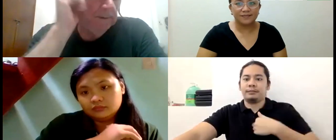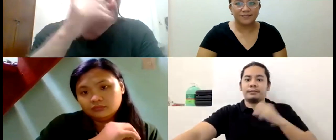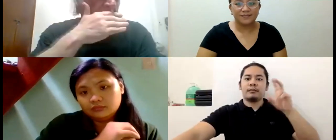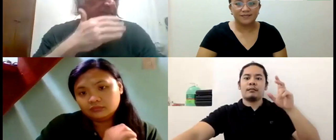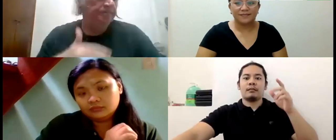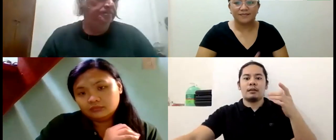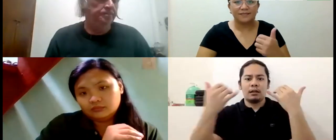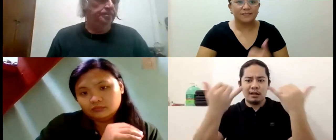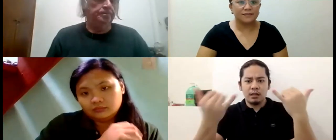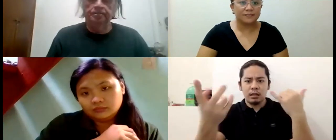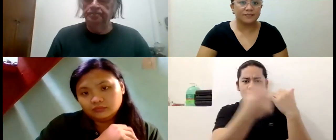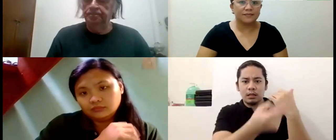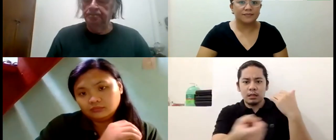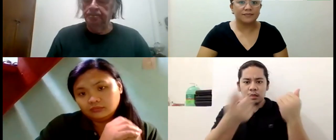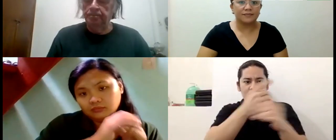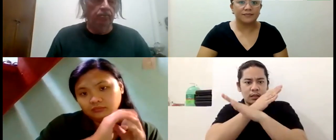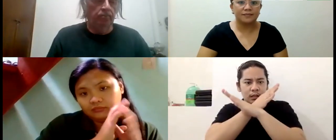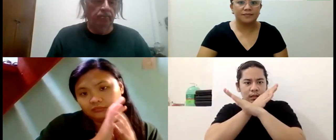Oh.